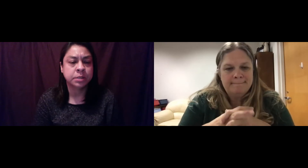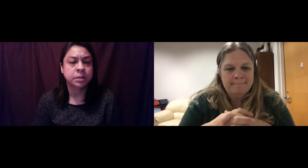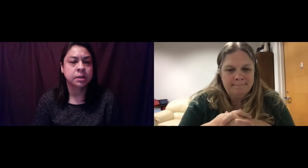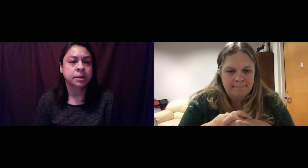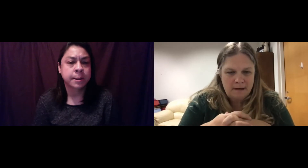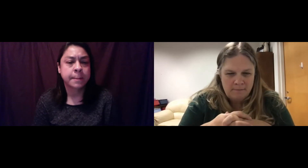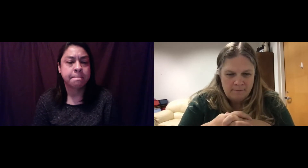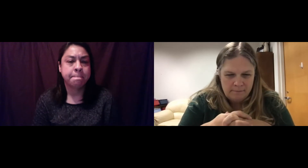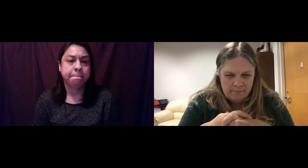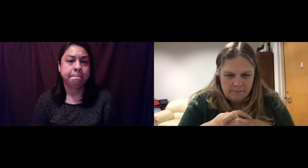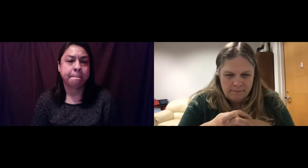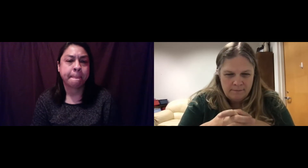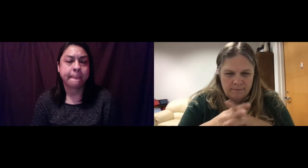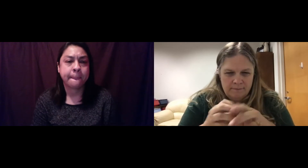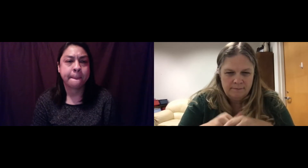rooms.